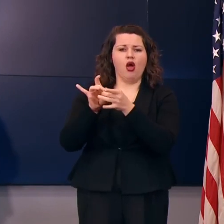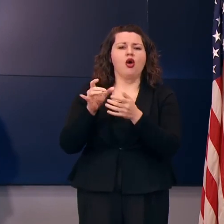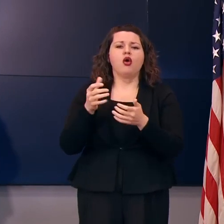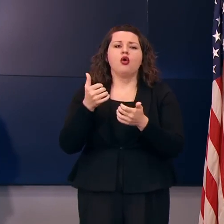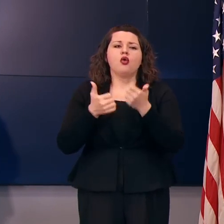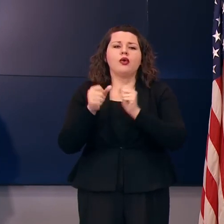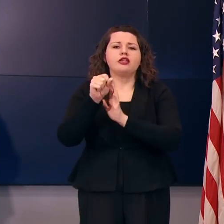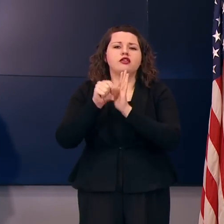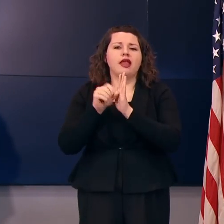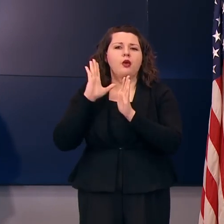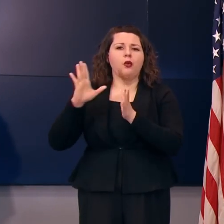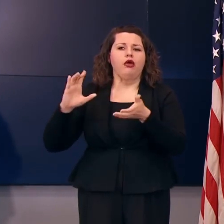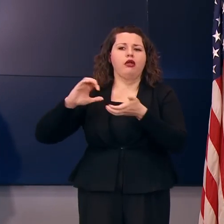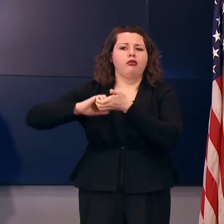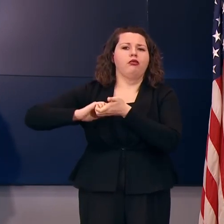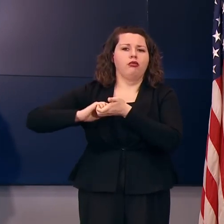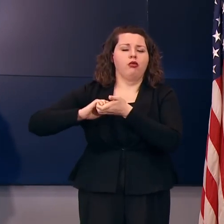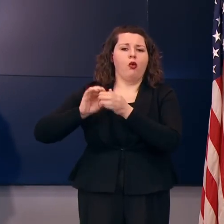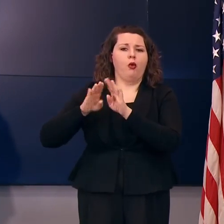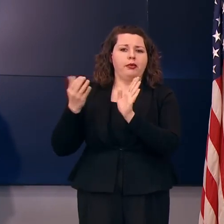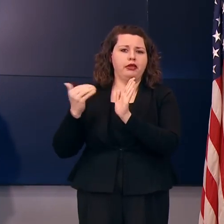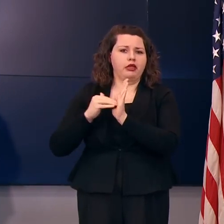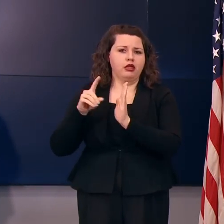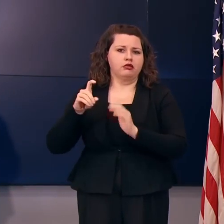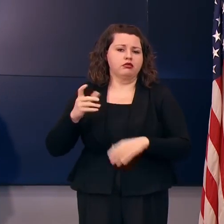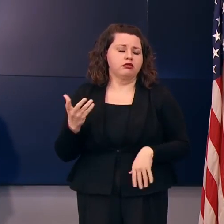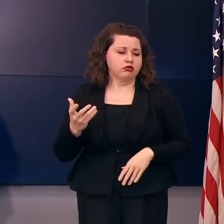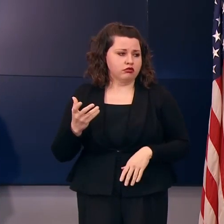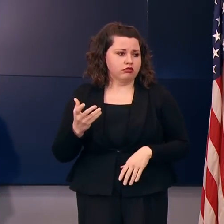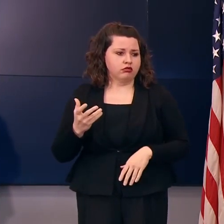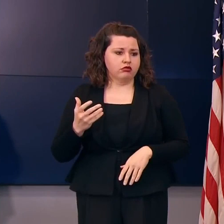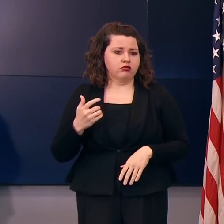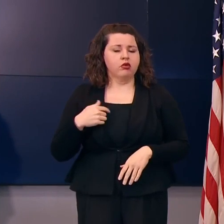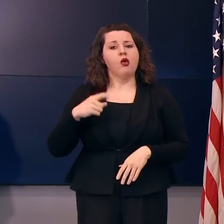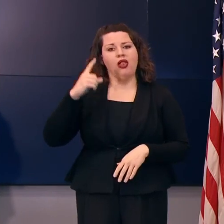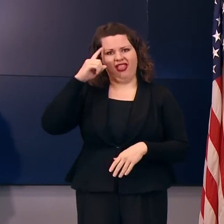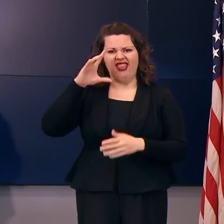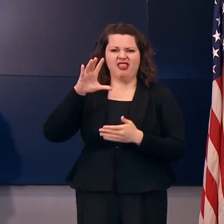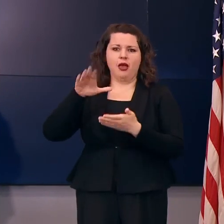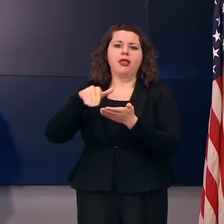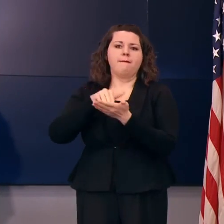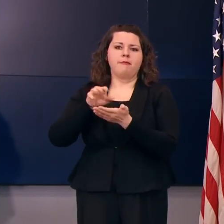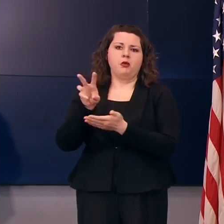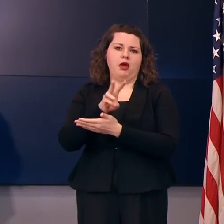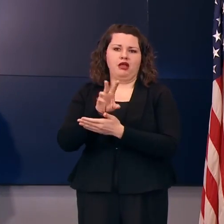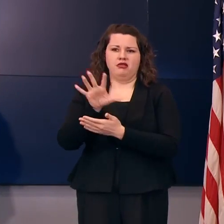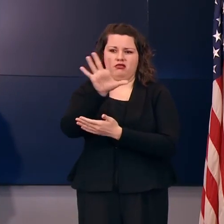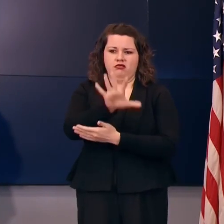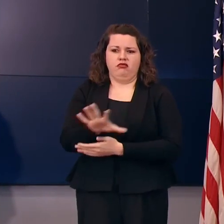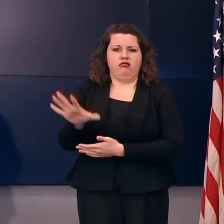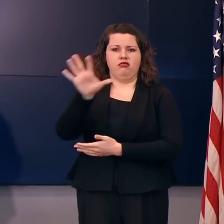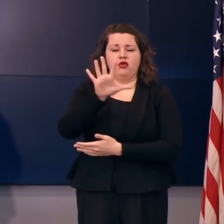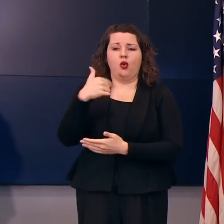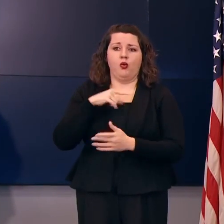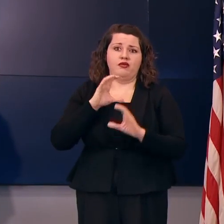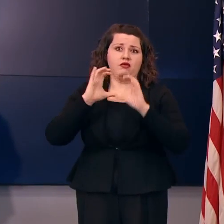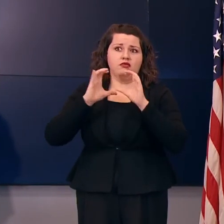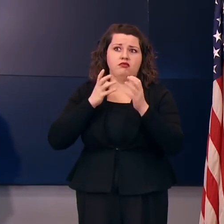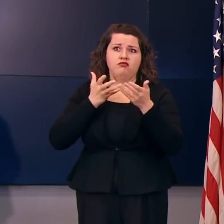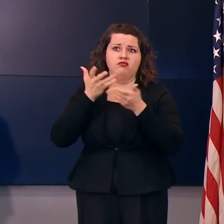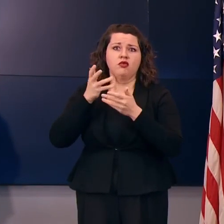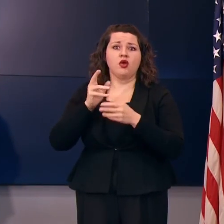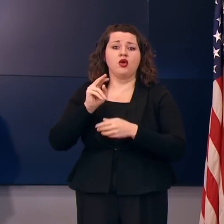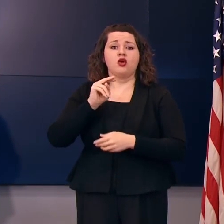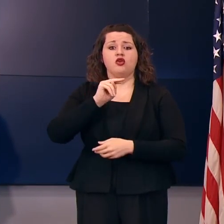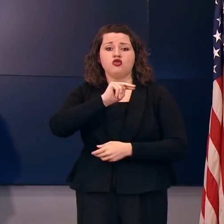would you plan to coordinate reopening? Well, I think we'd look at it from the Midwest. So we've had conversations with